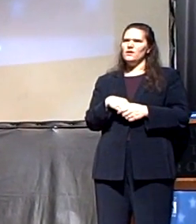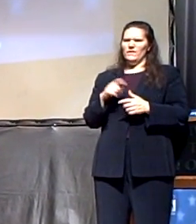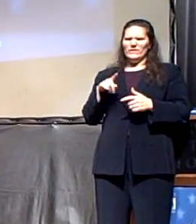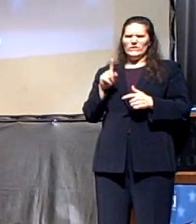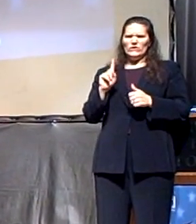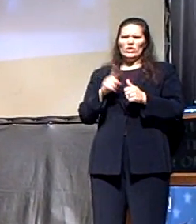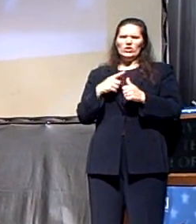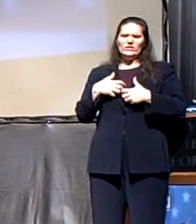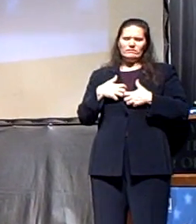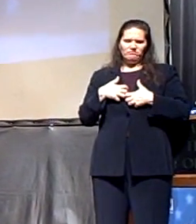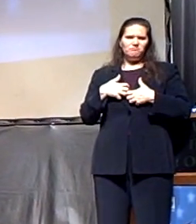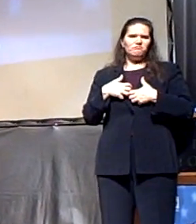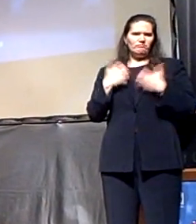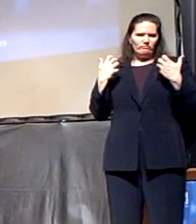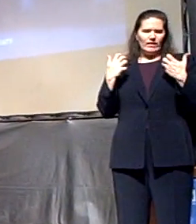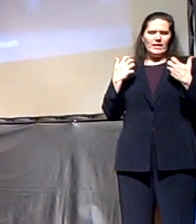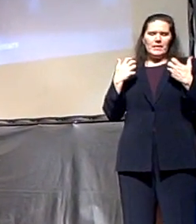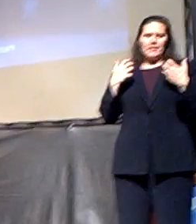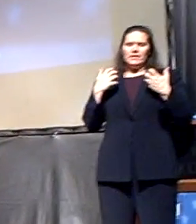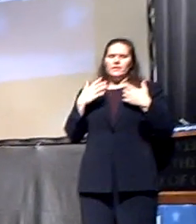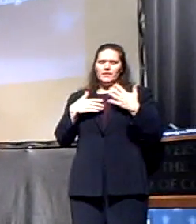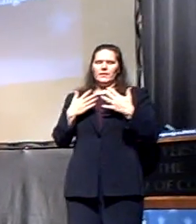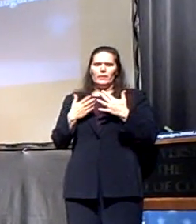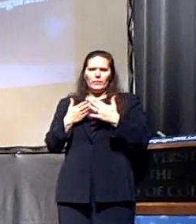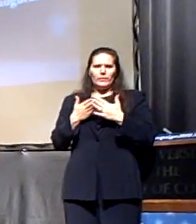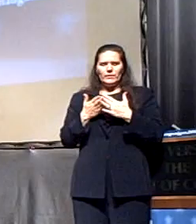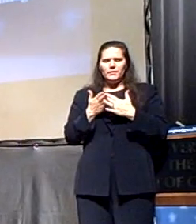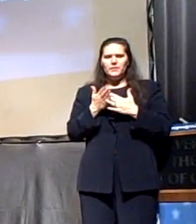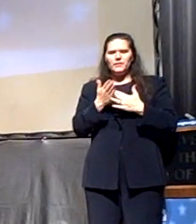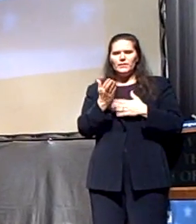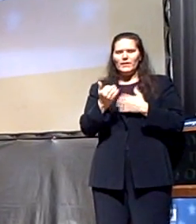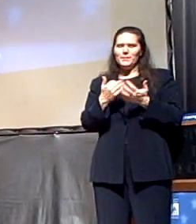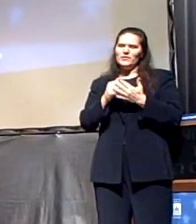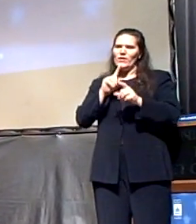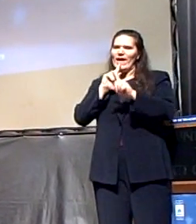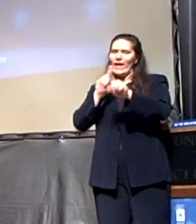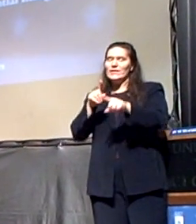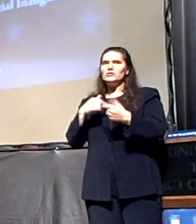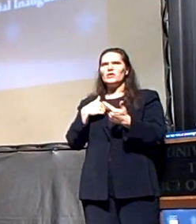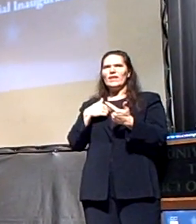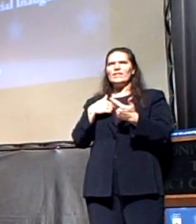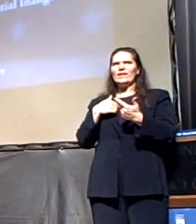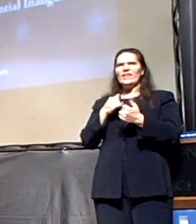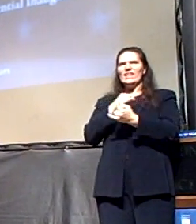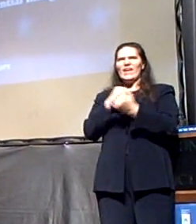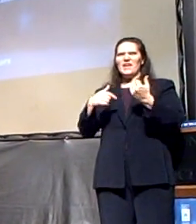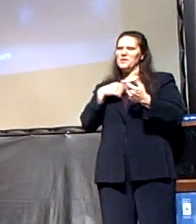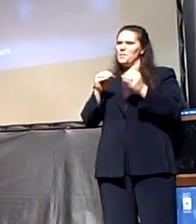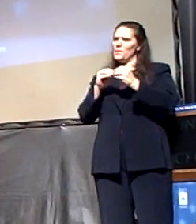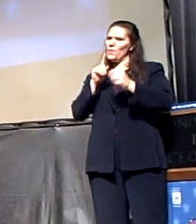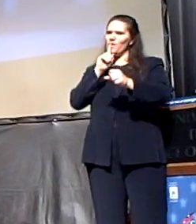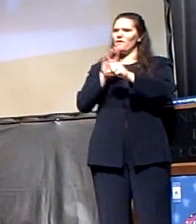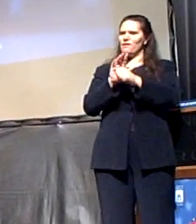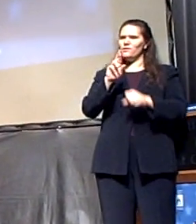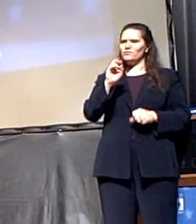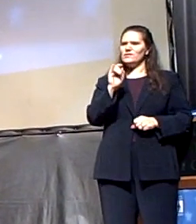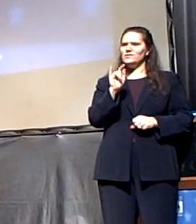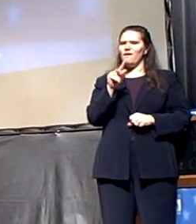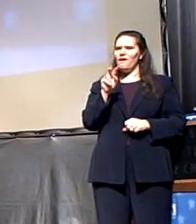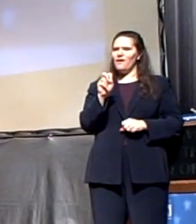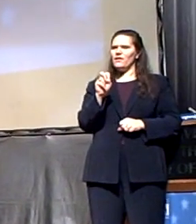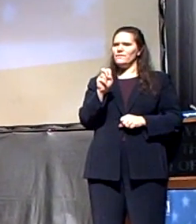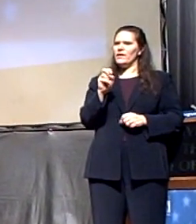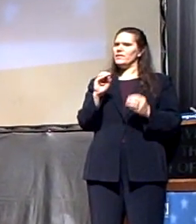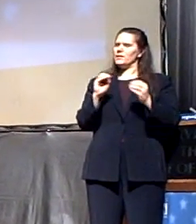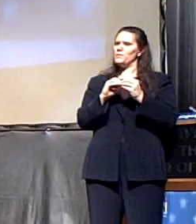it, I think it probably was, to answer your question, gave me more resolve to carry on the kind of thing, see what I could do to, in